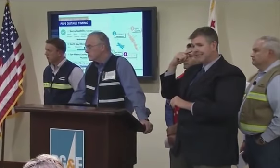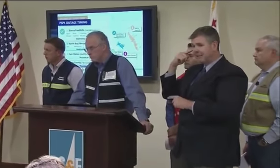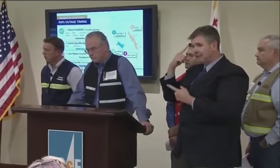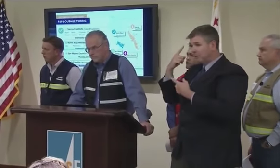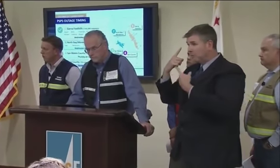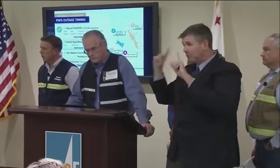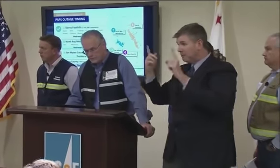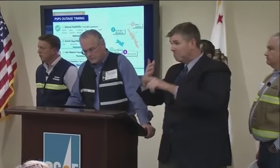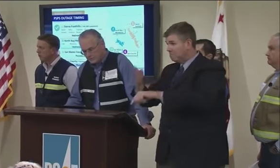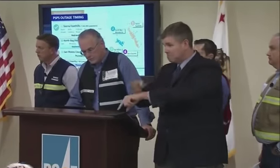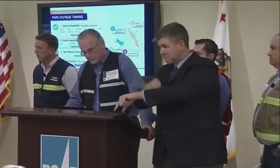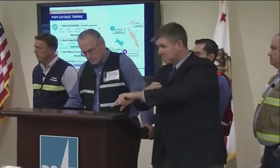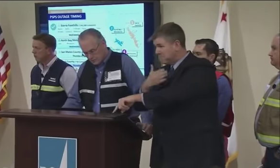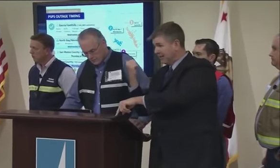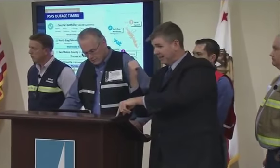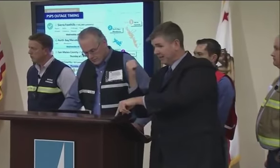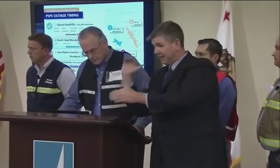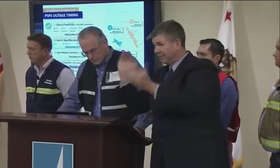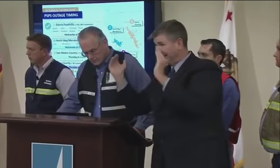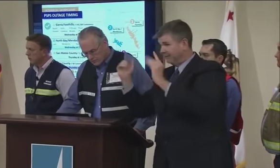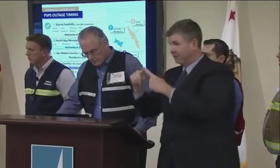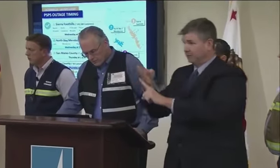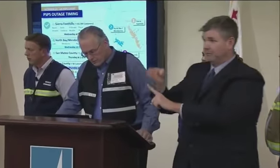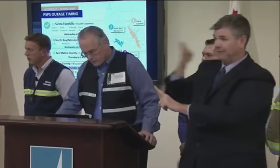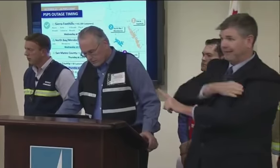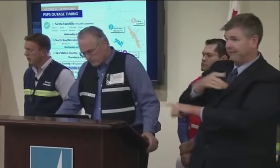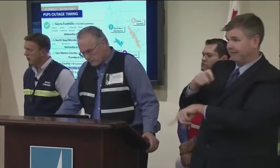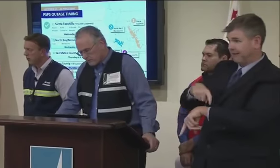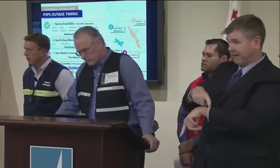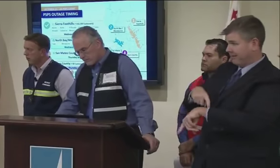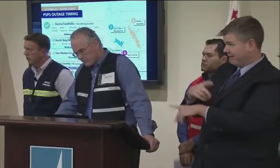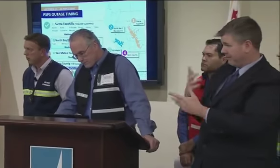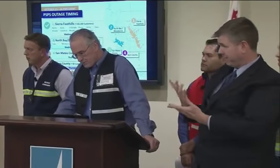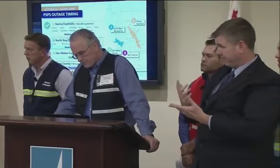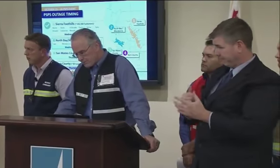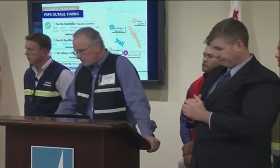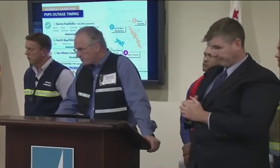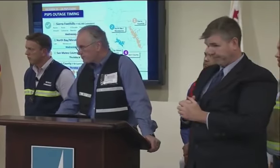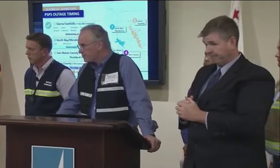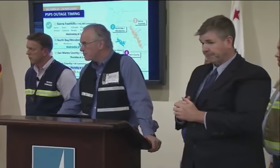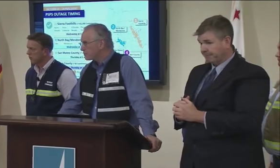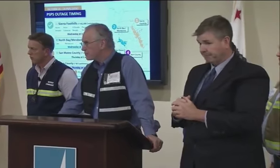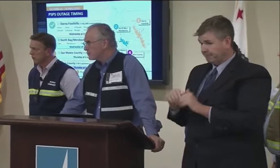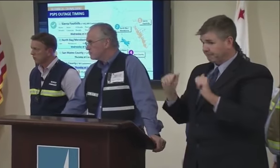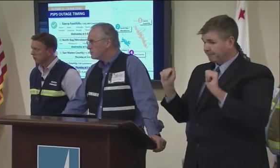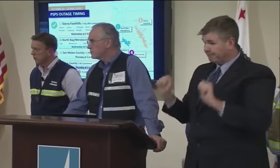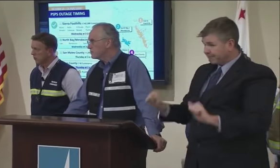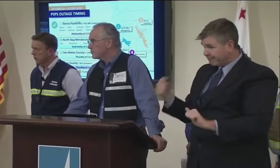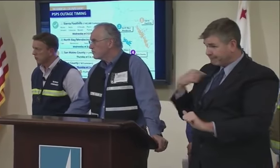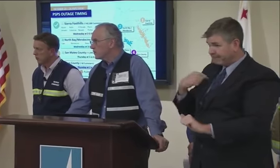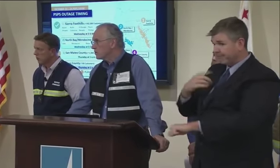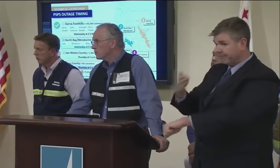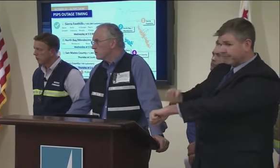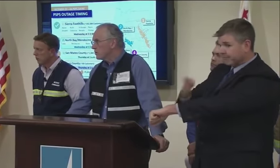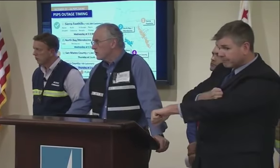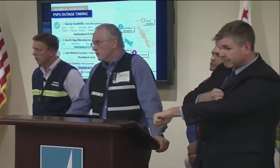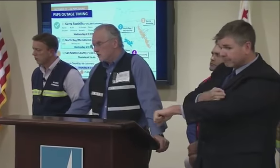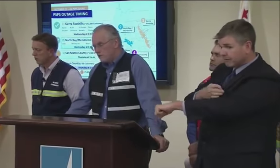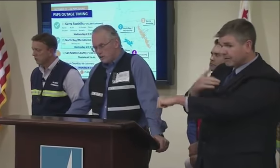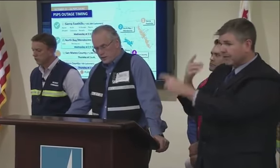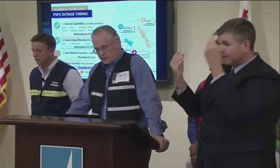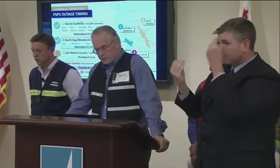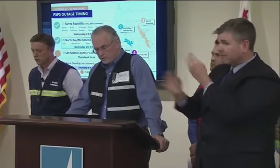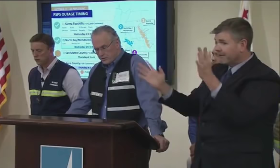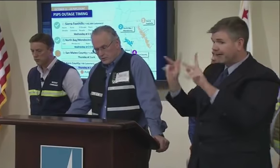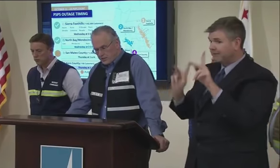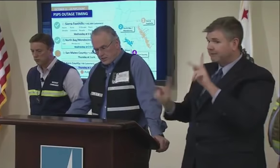addressed, to change the system so that it's able to notify people in a timely fashion if they're going to be impacted by a shutdown.